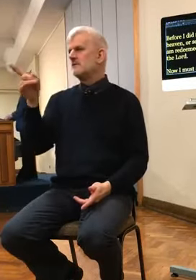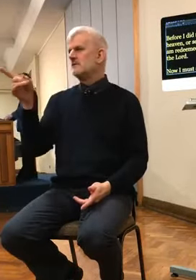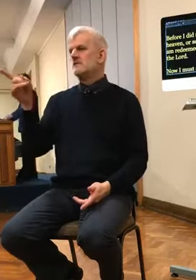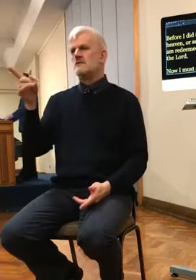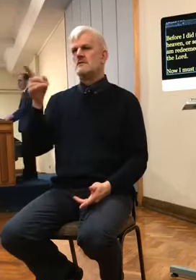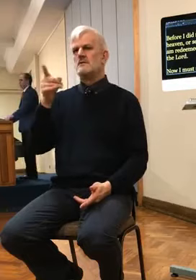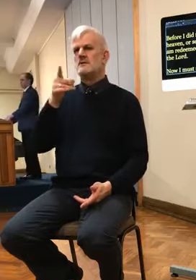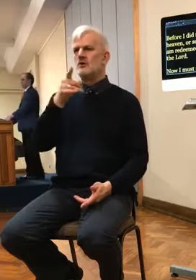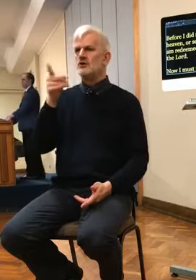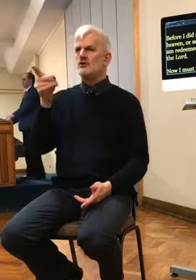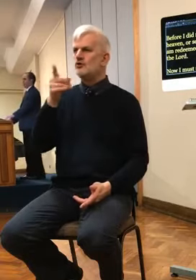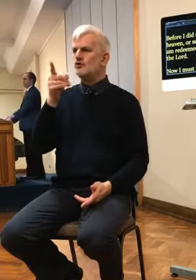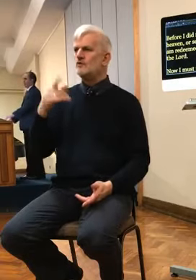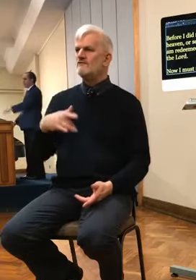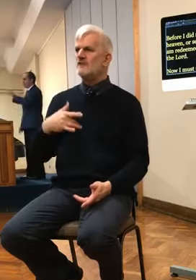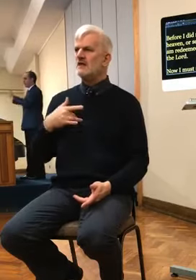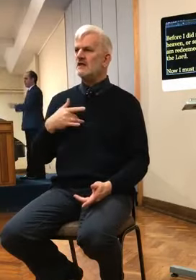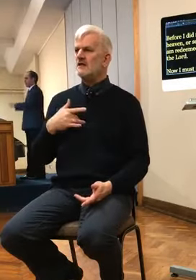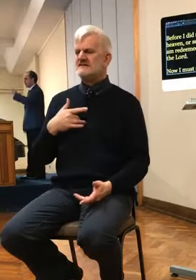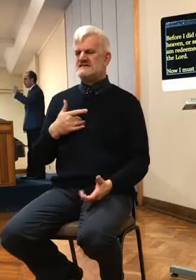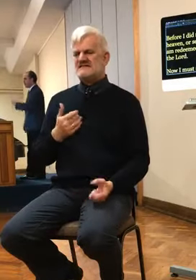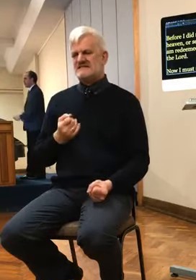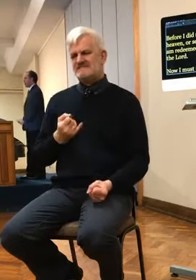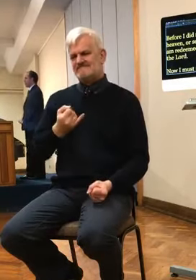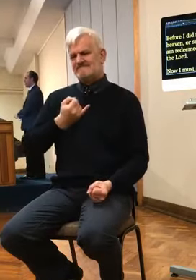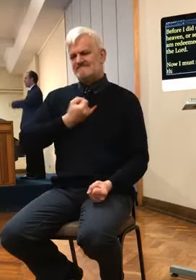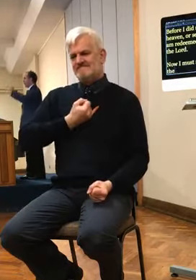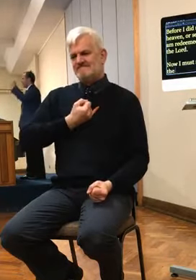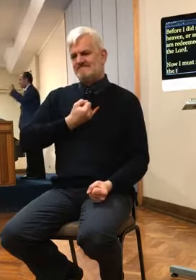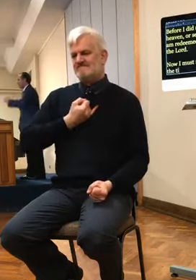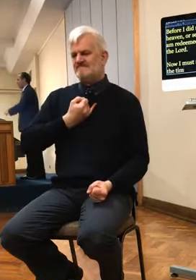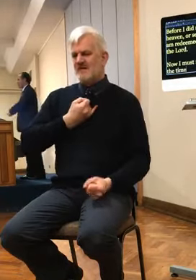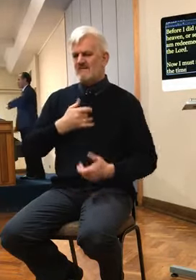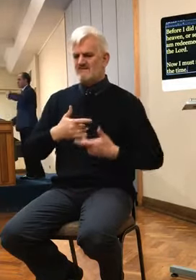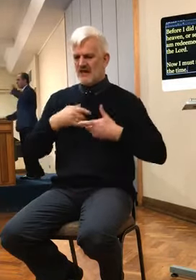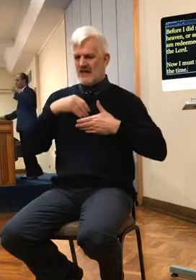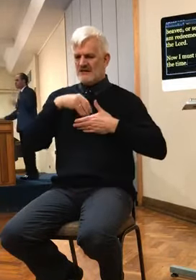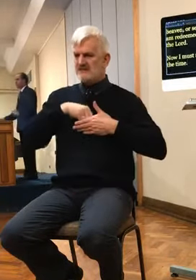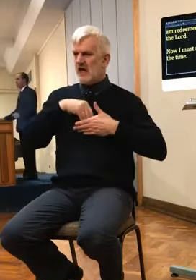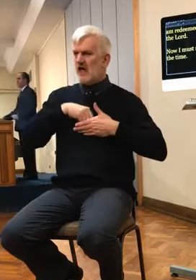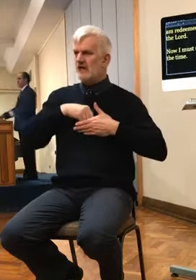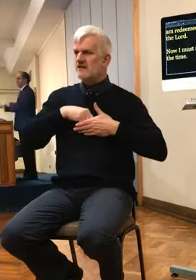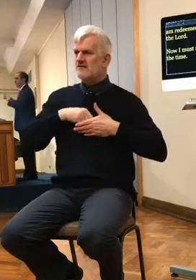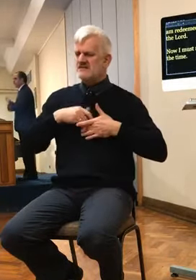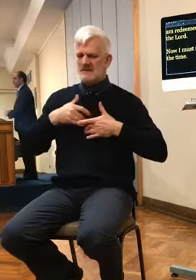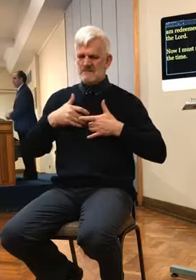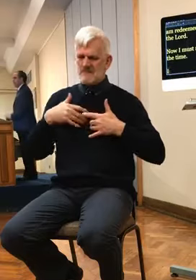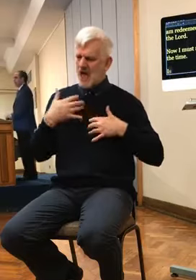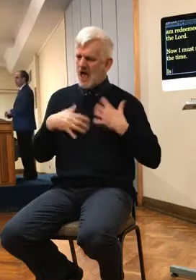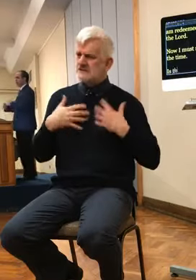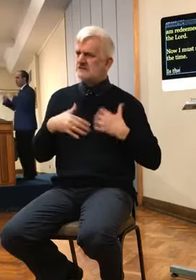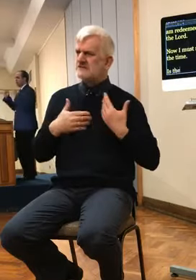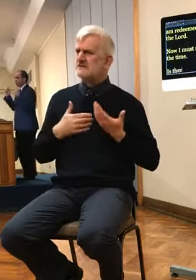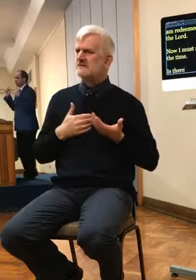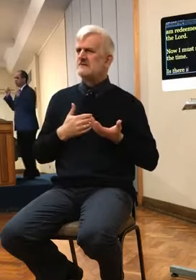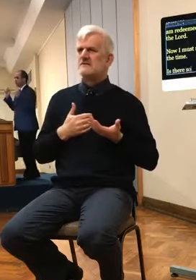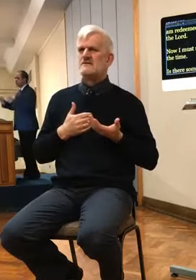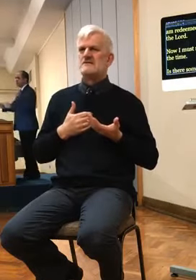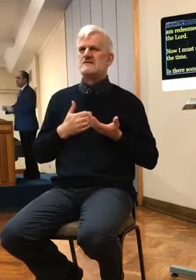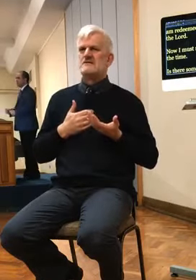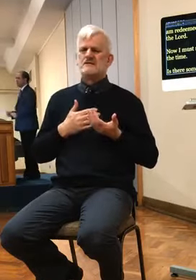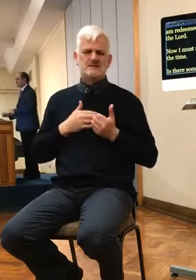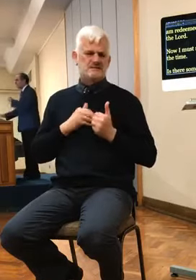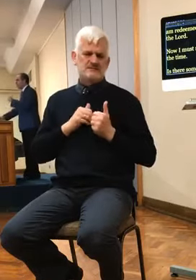burdened about tonight? Someone from your family, at work or at uni, in the neighborhood,